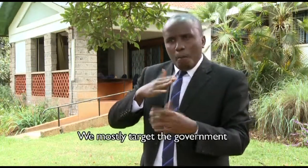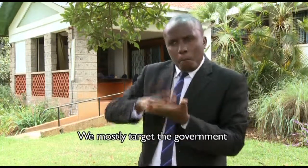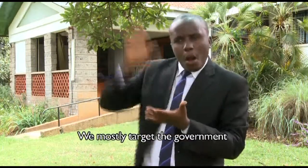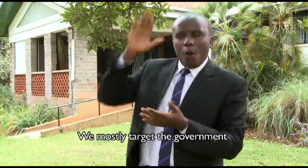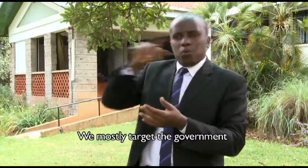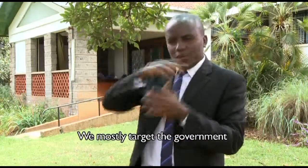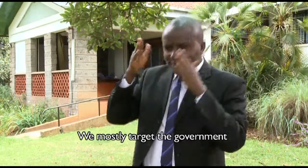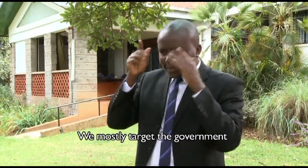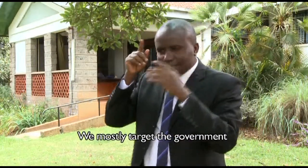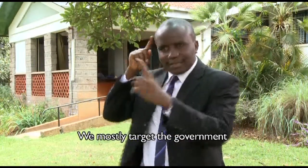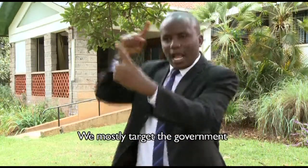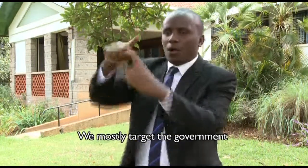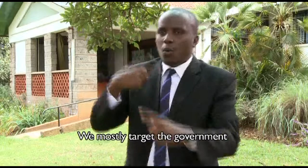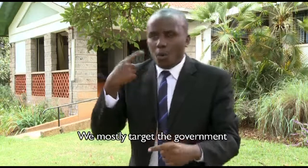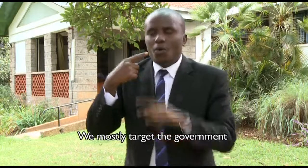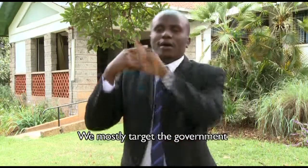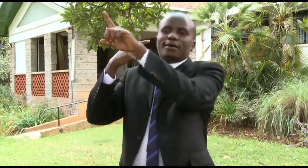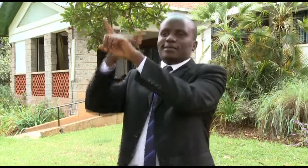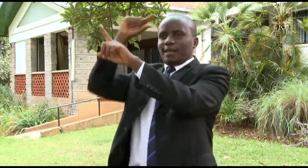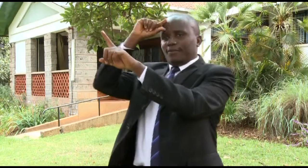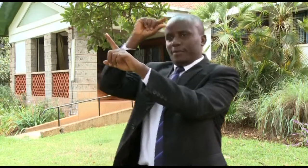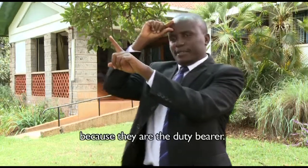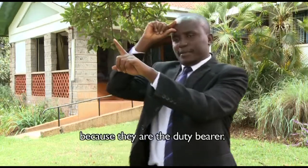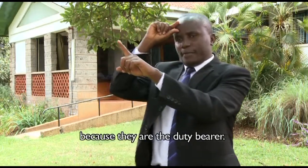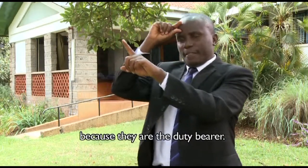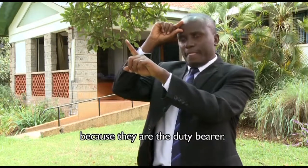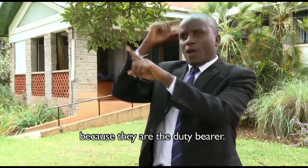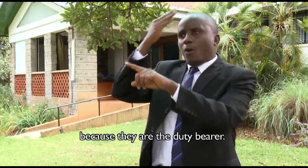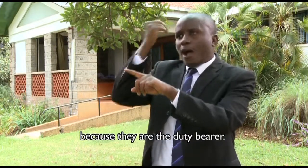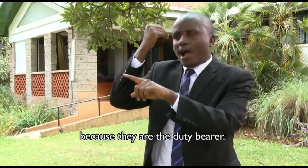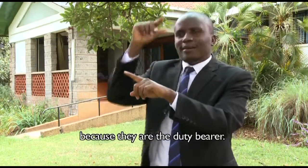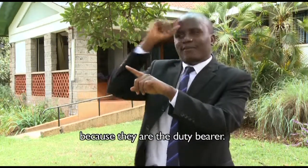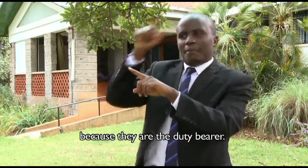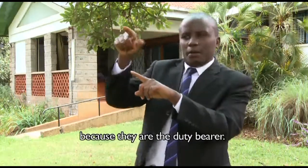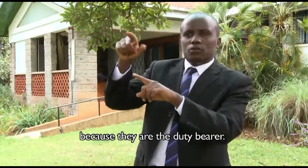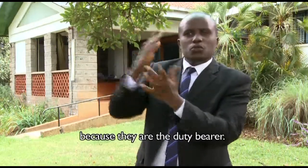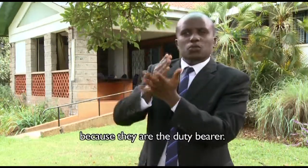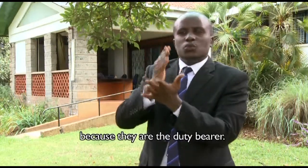We mostly target the government because they are the duty bearer.